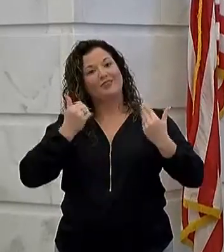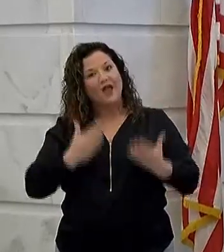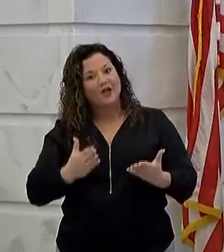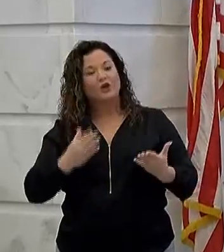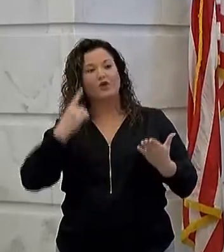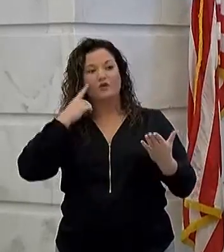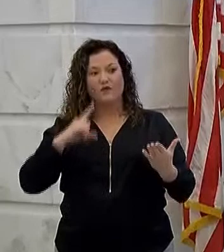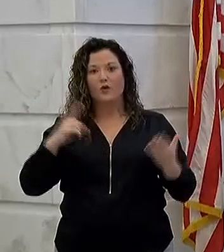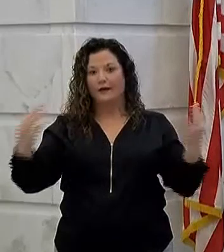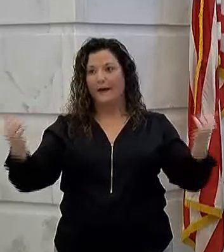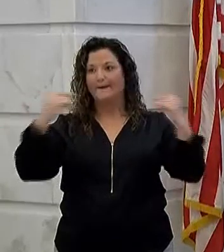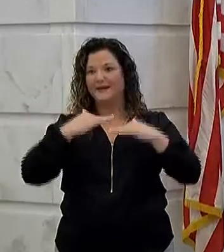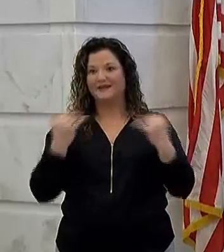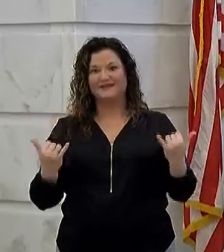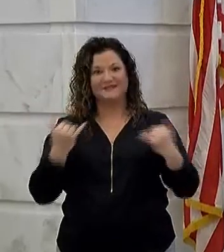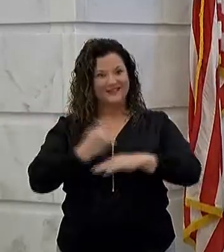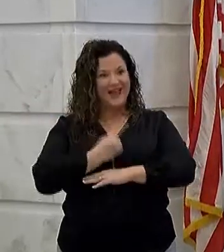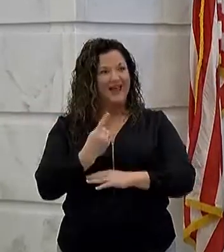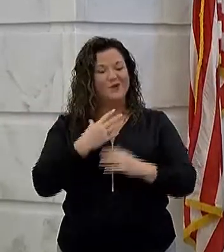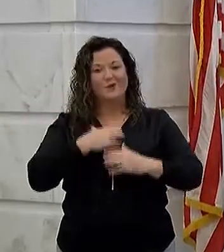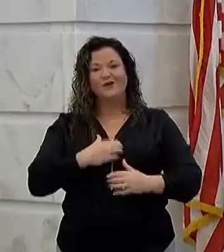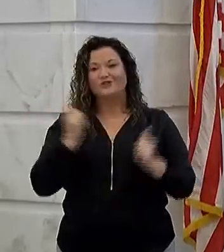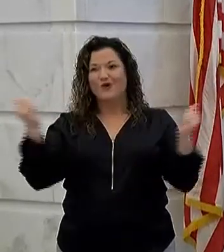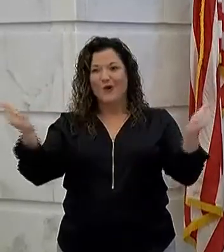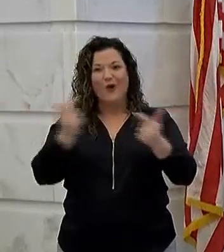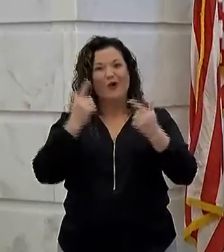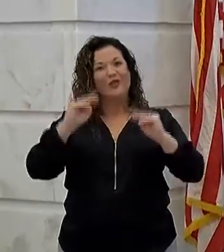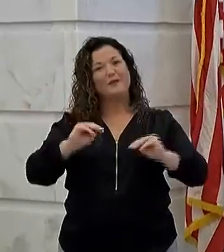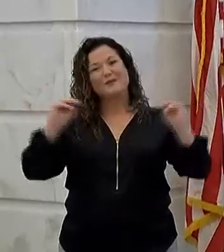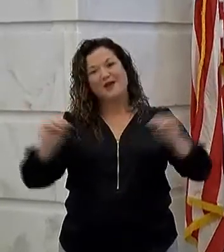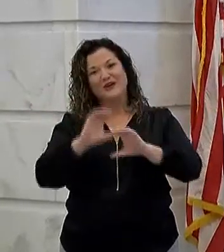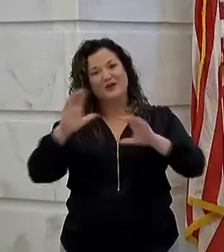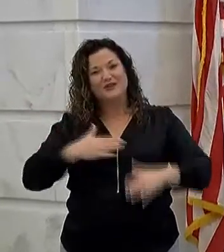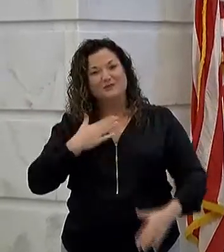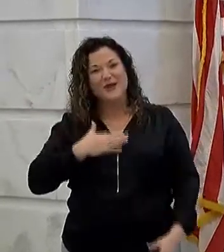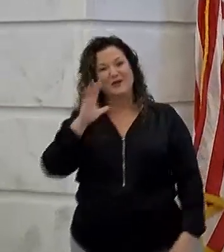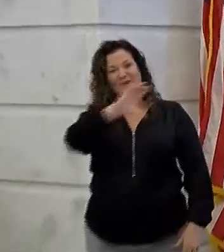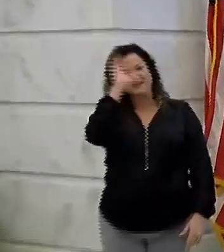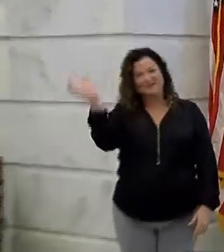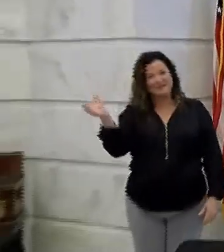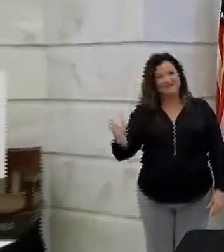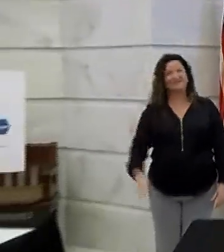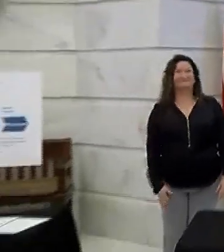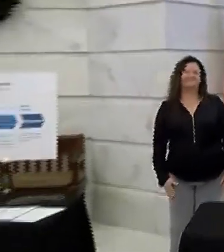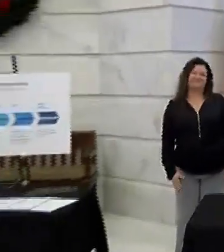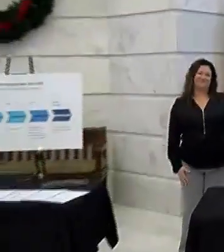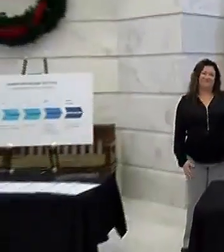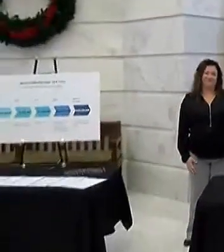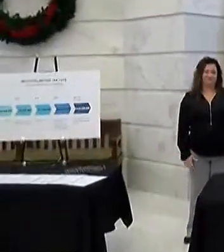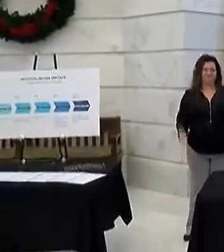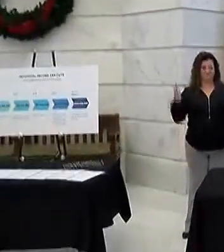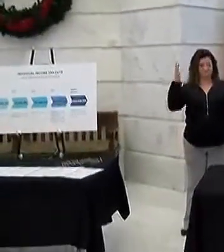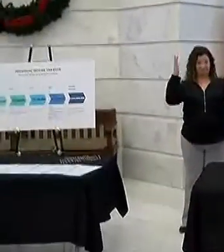for being here today, and I wish everybody a Merry Christmas.